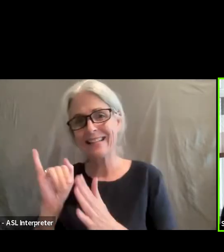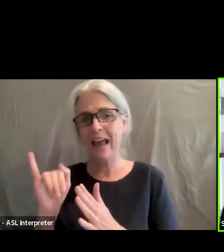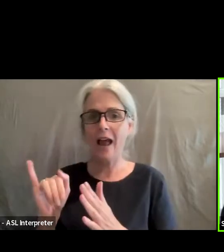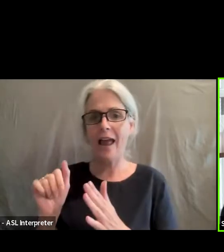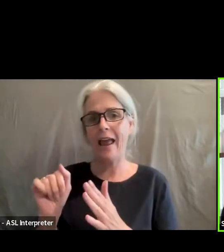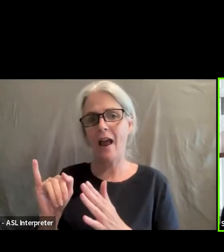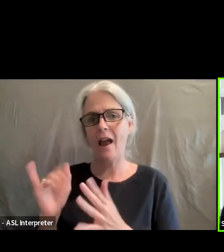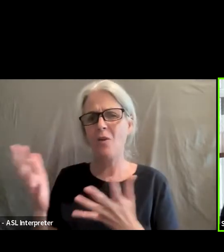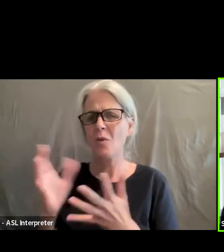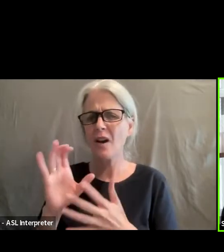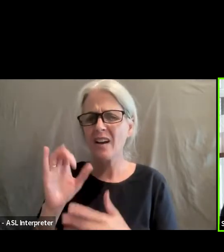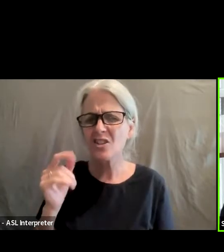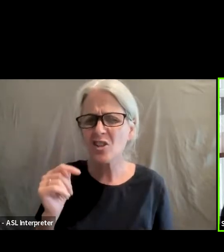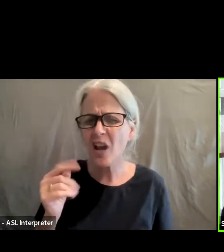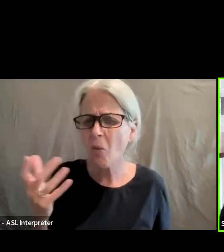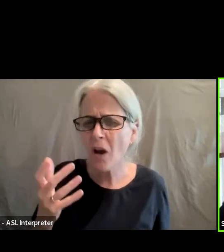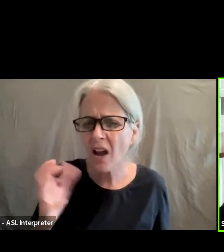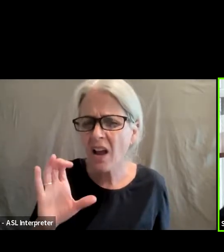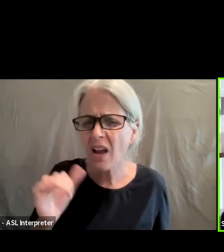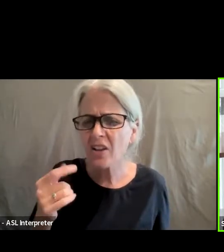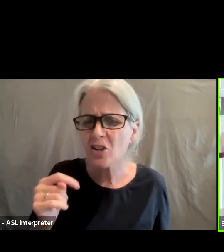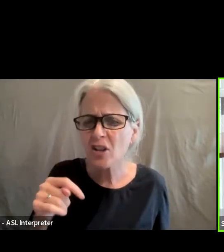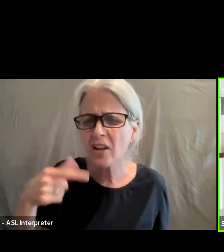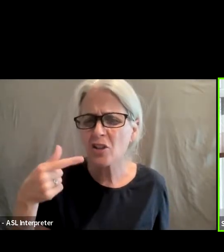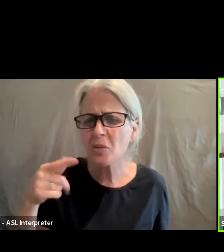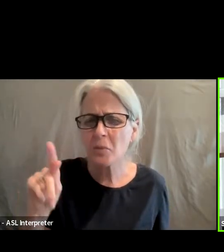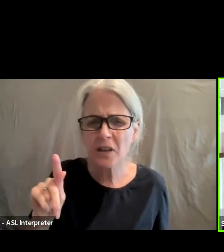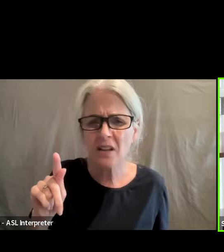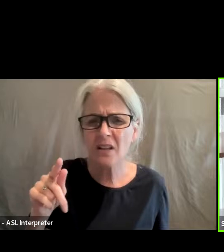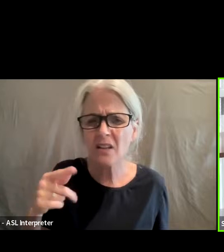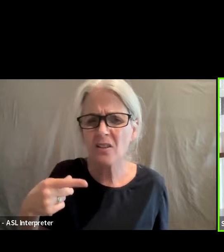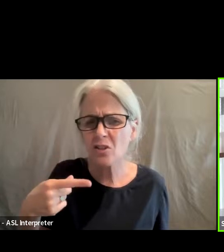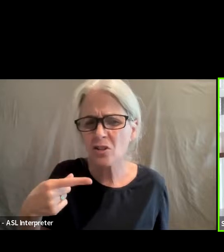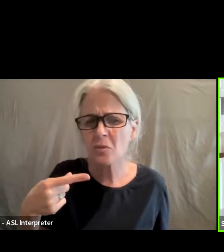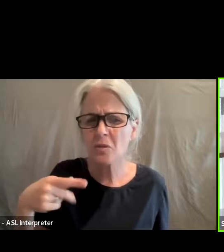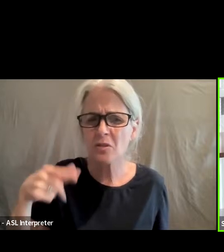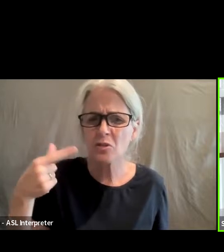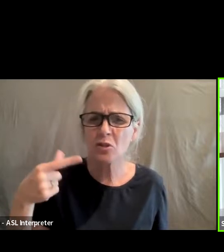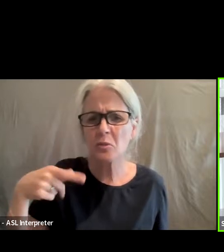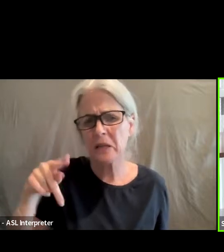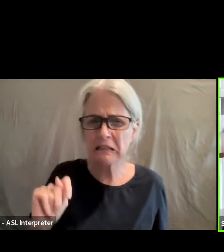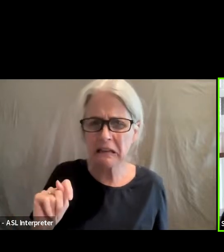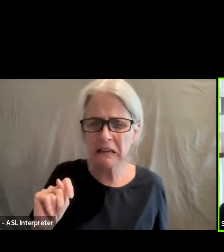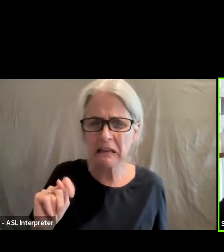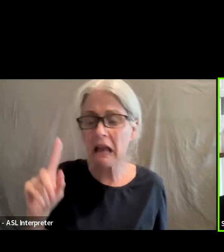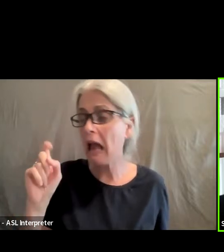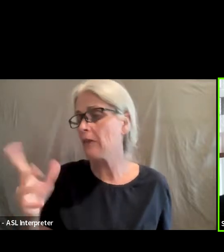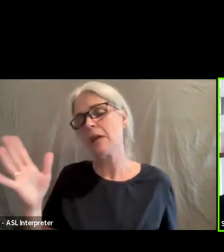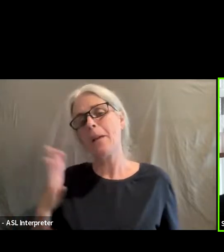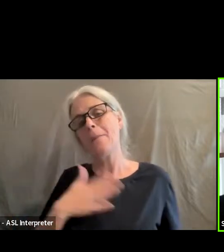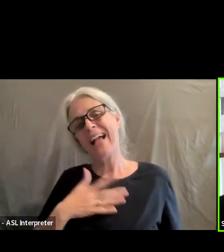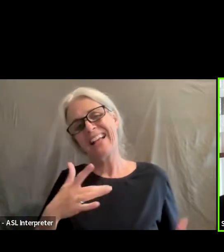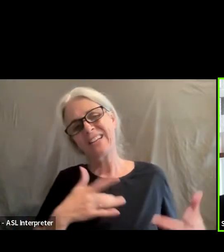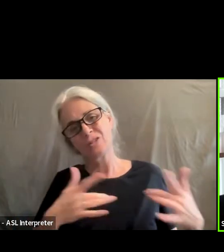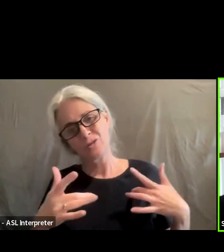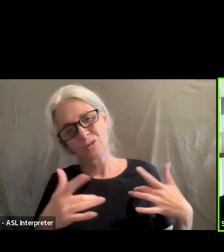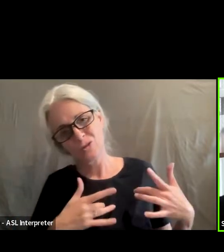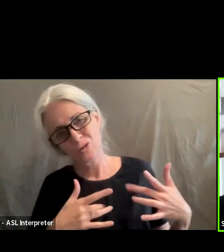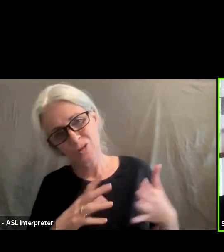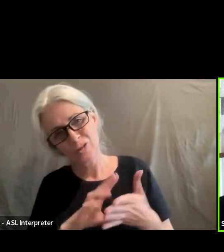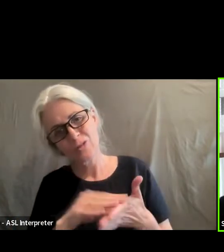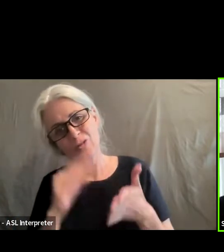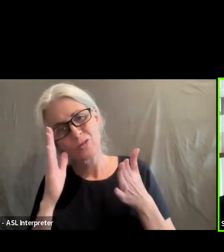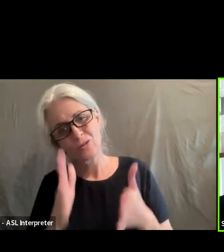what's it called? GPT, whatever. Okay. And so that's my concern is that the students are going